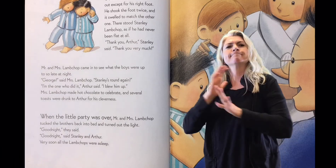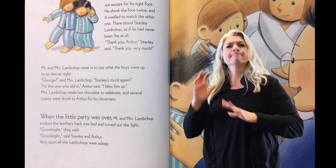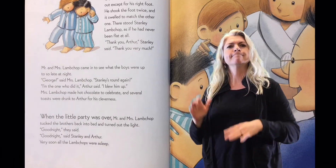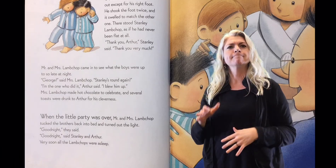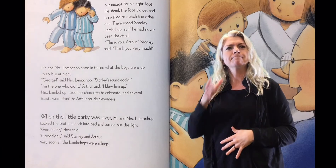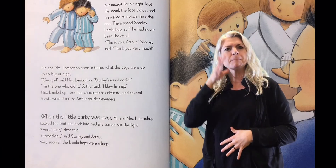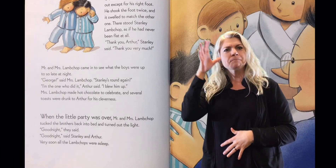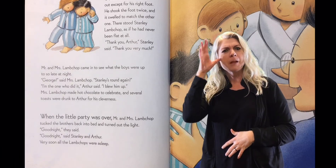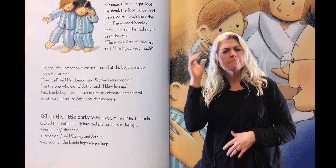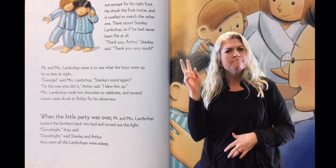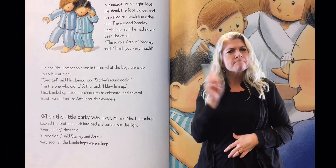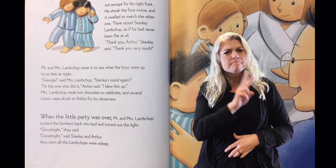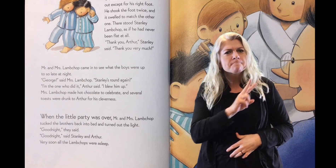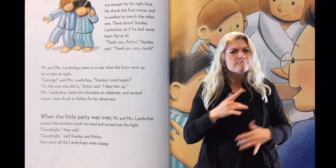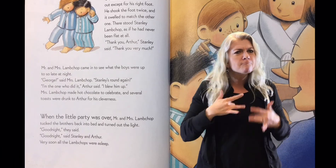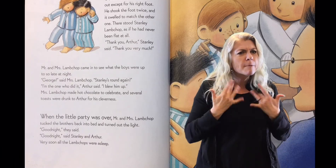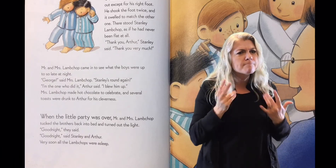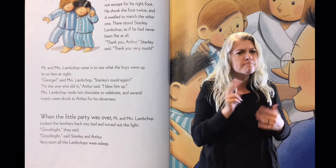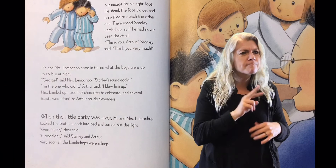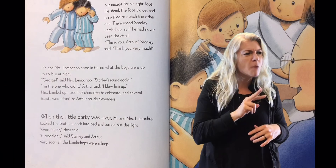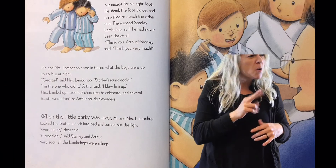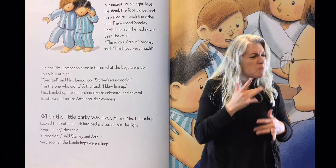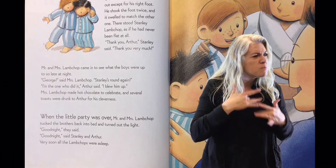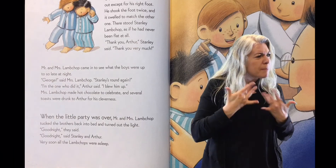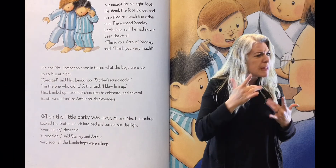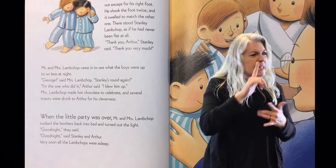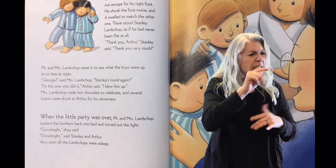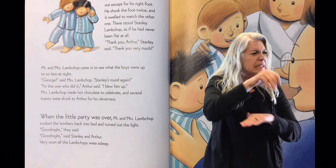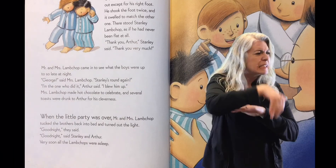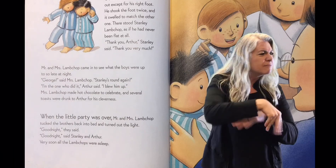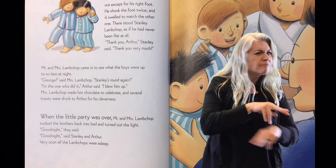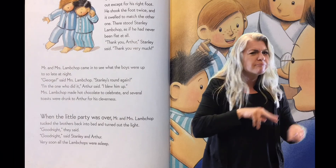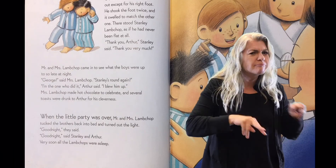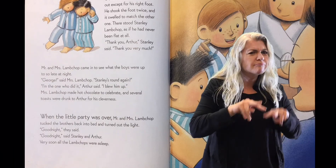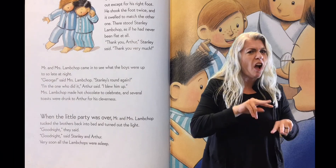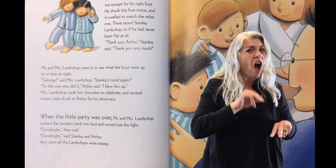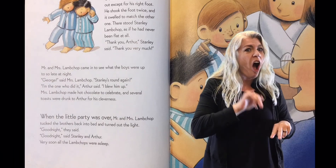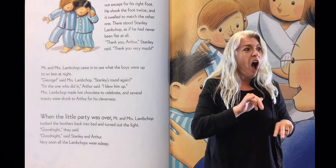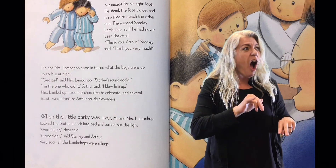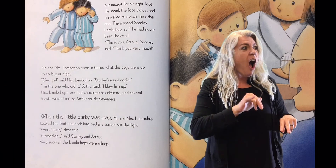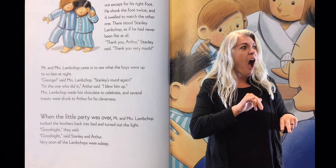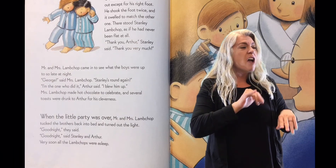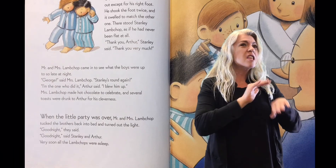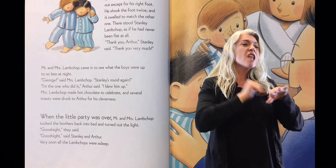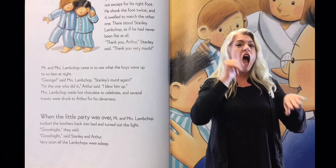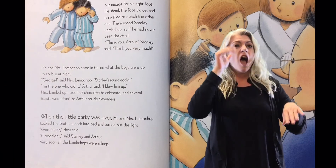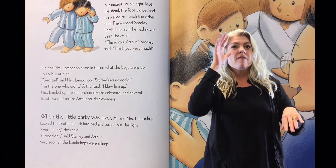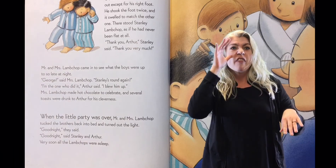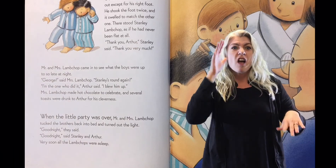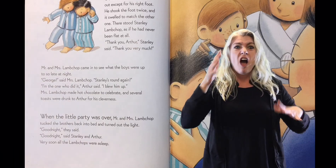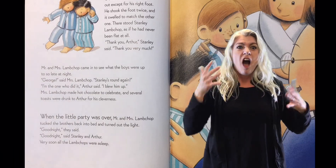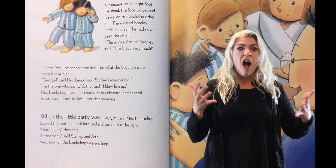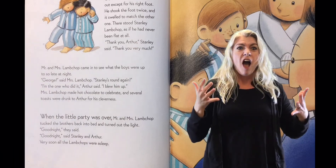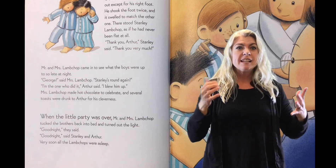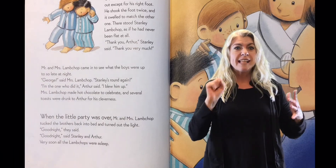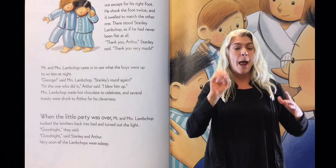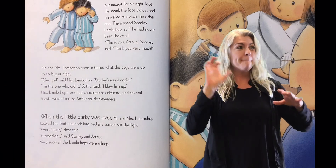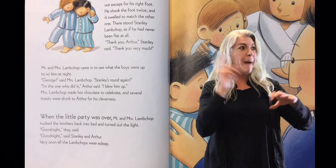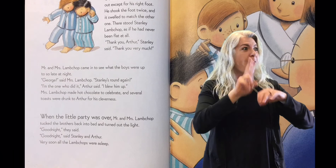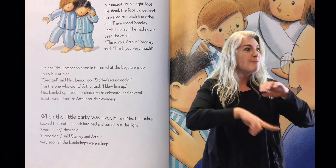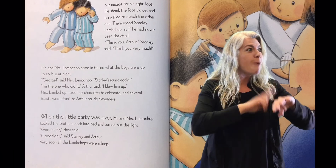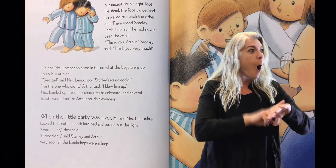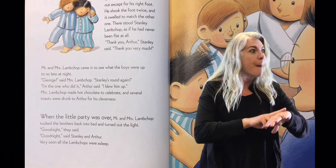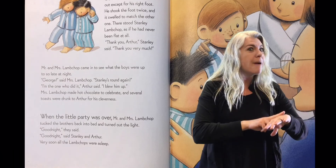Stanley said. "Thank you very much." Mr. and Mrs. Lambchop came in to see what the boys were up to so late at